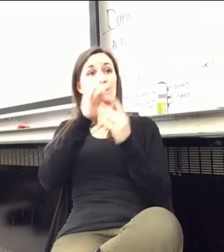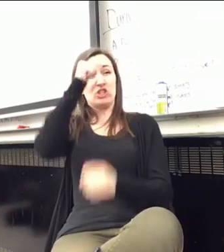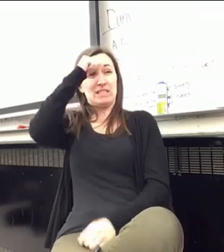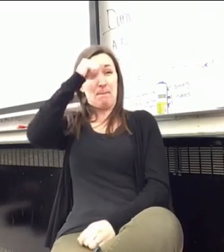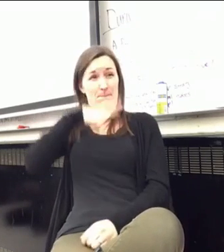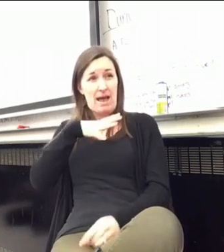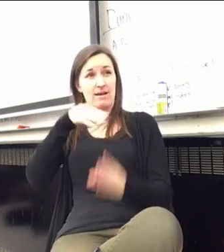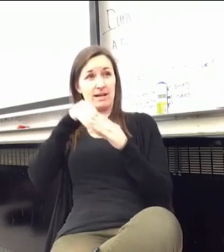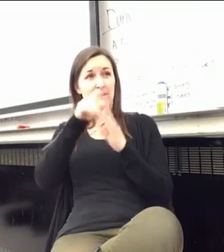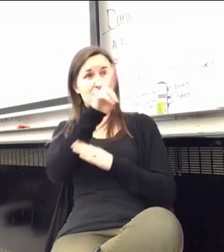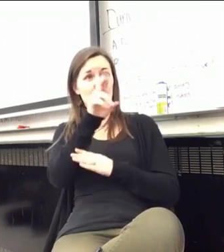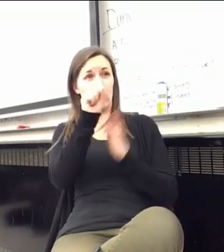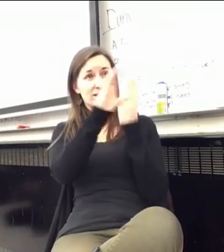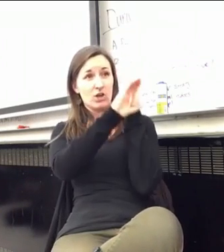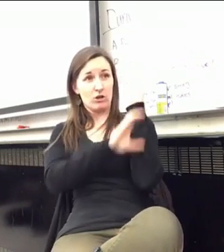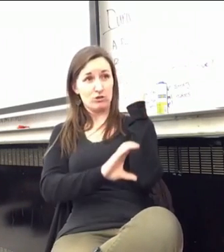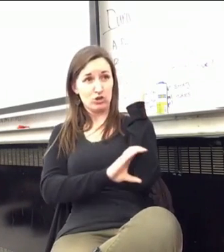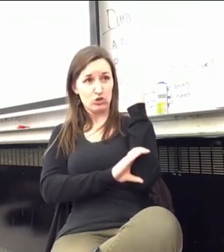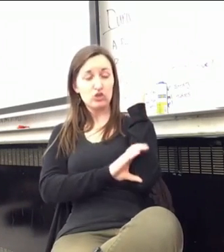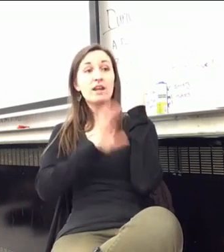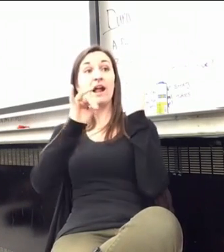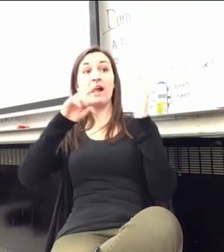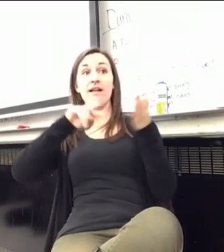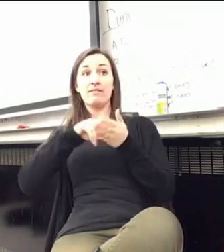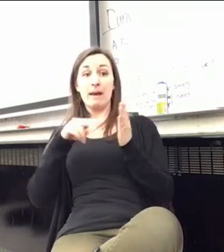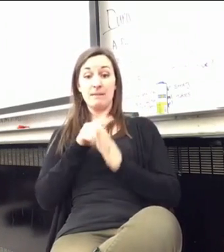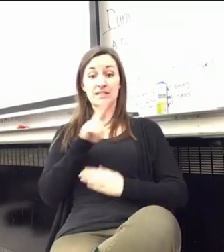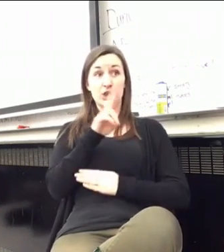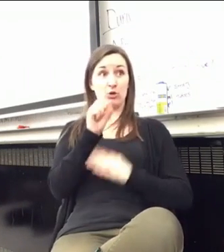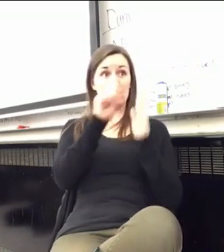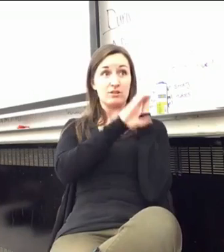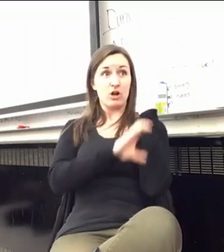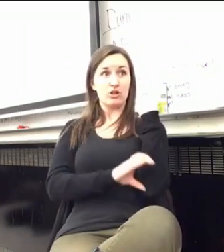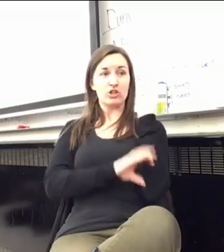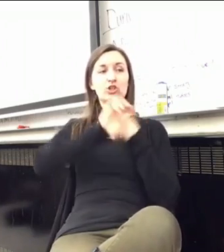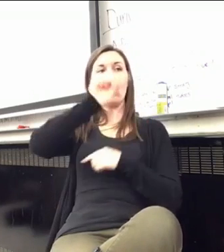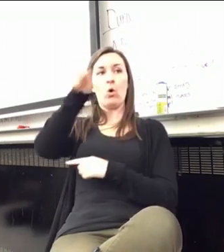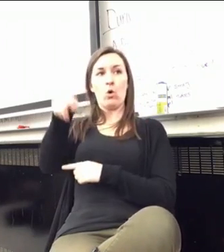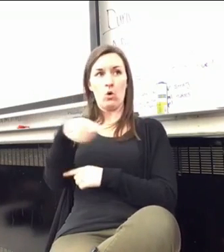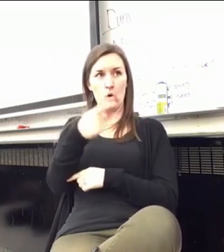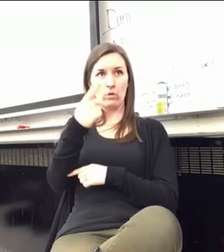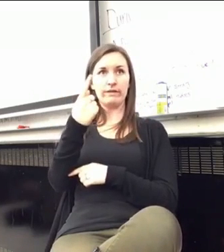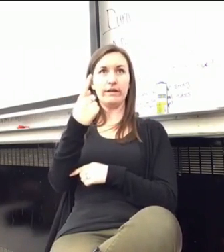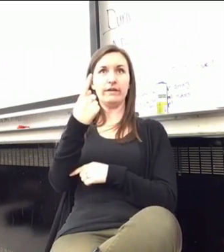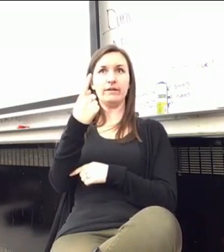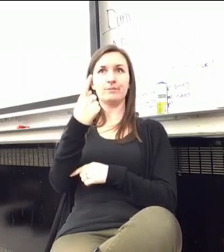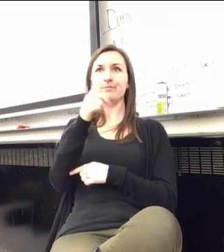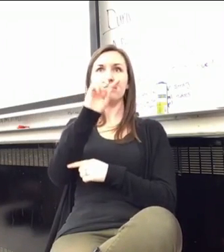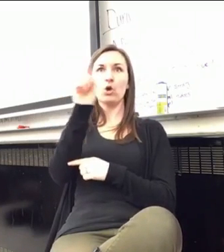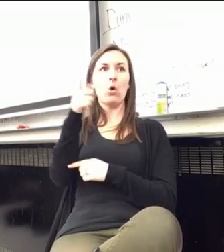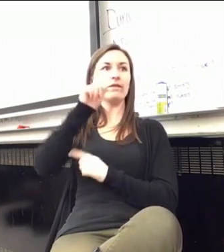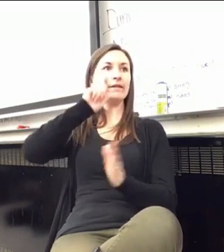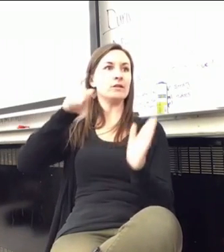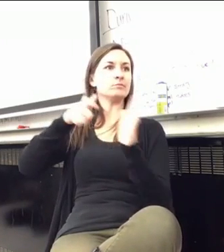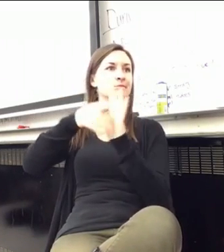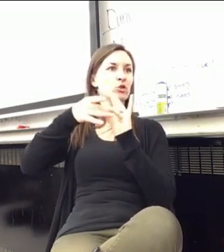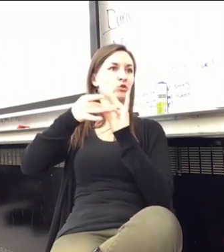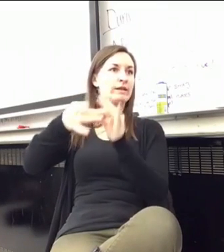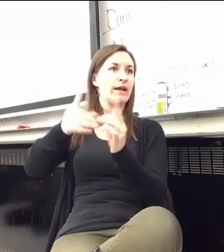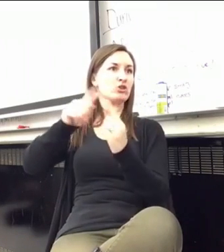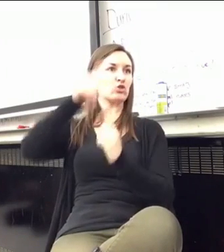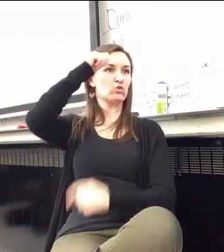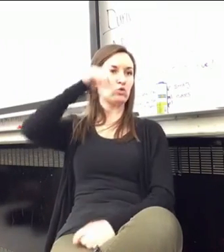U.S. Constitution, that implies that the U.S. Constitution is